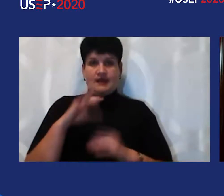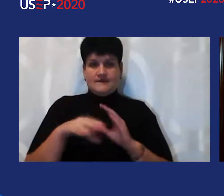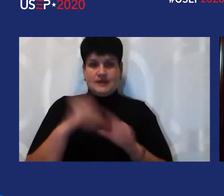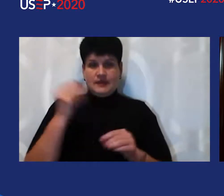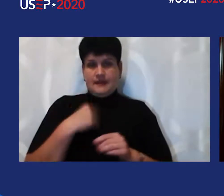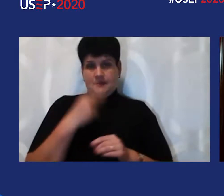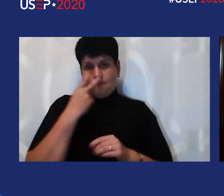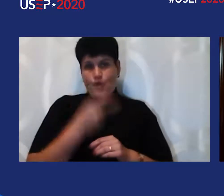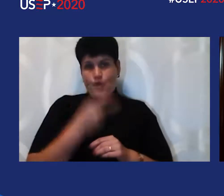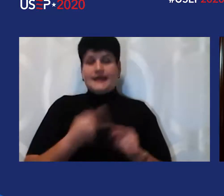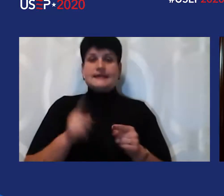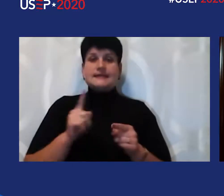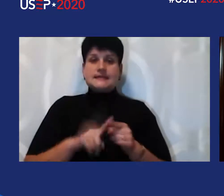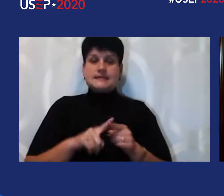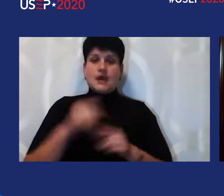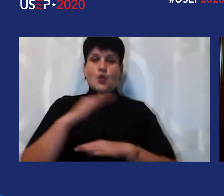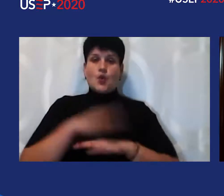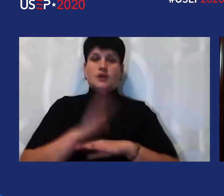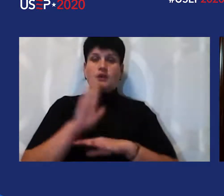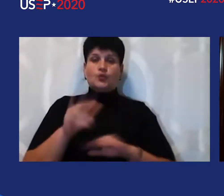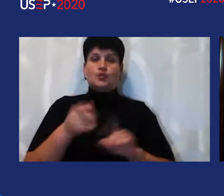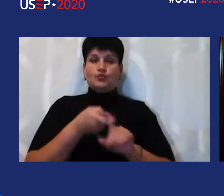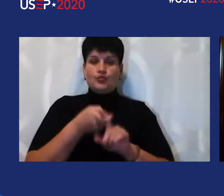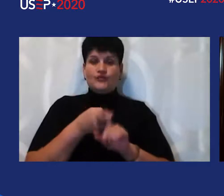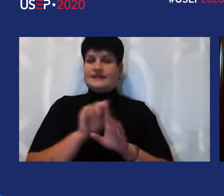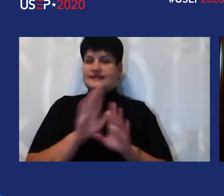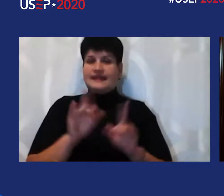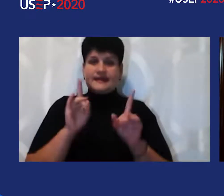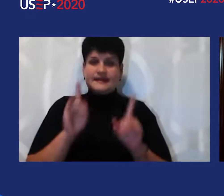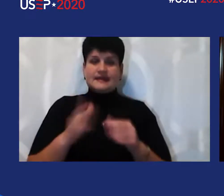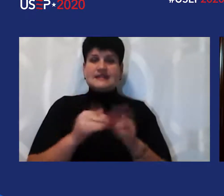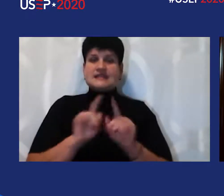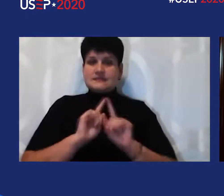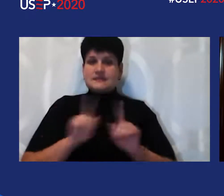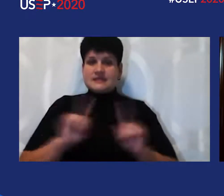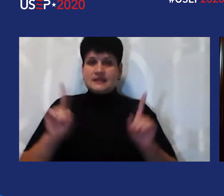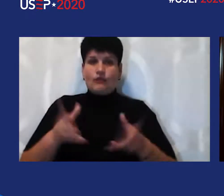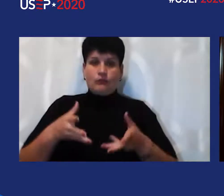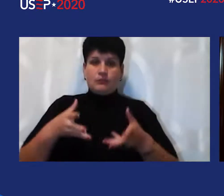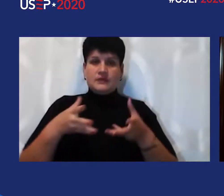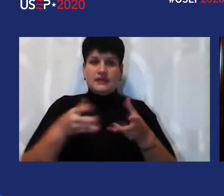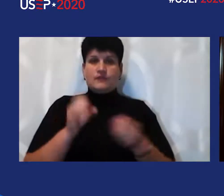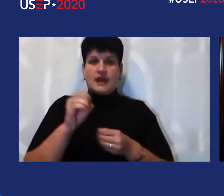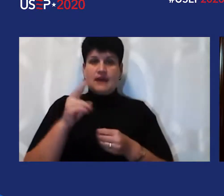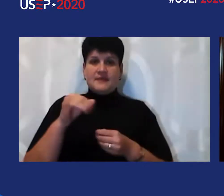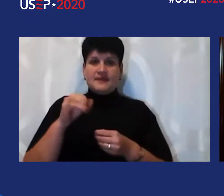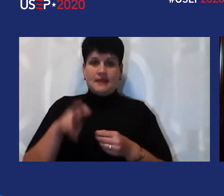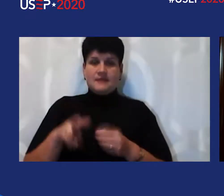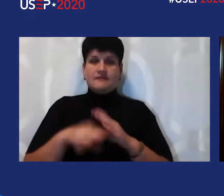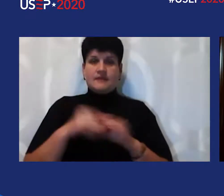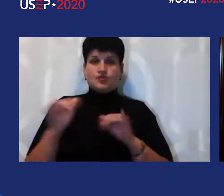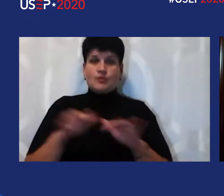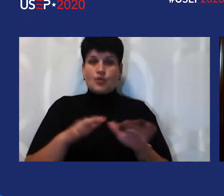Uh, Also, I believe that the upcoming years would not be focused exclusively on how